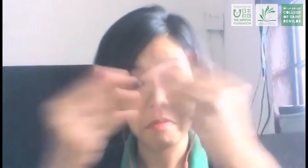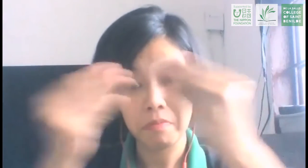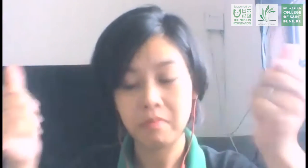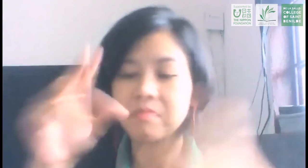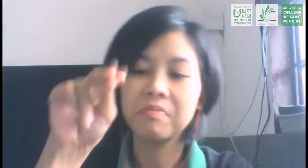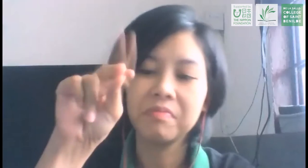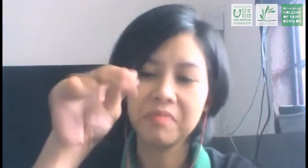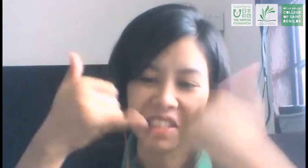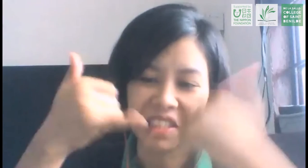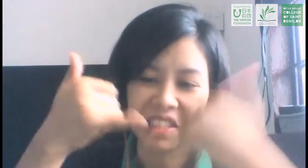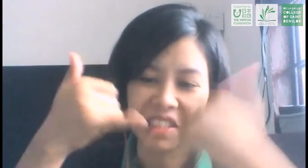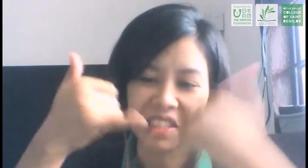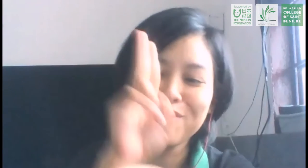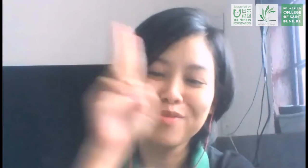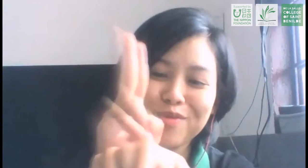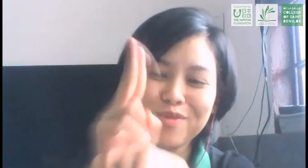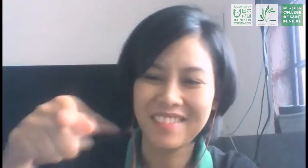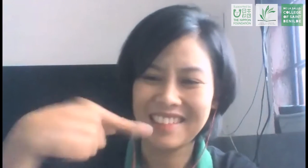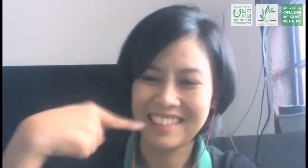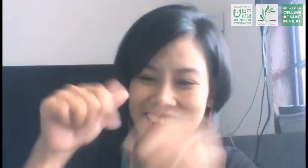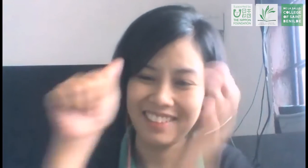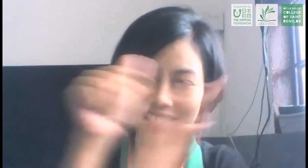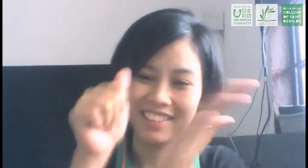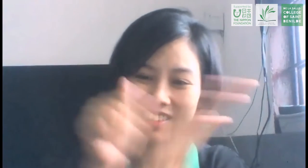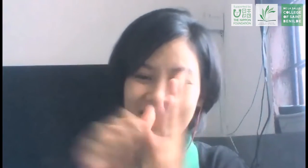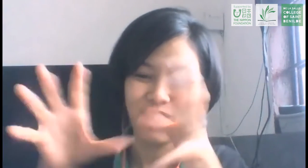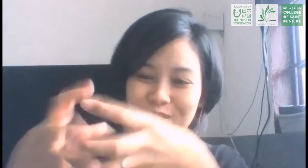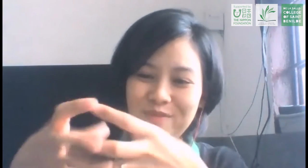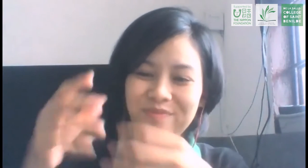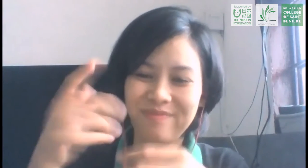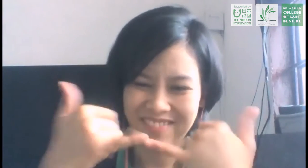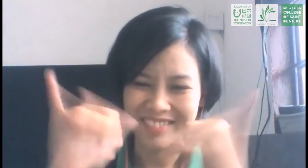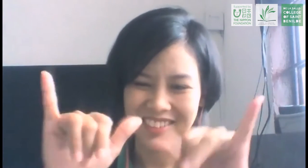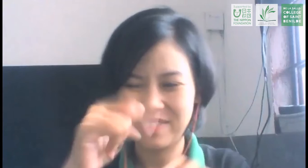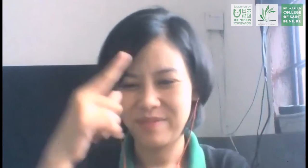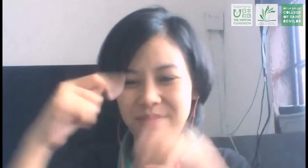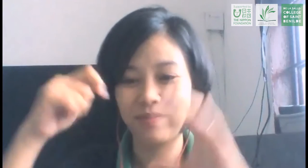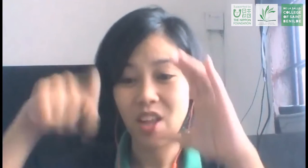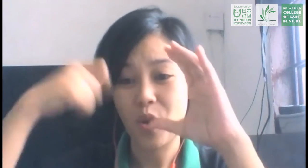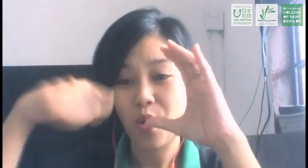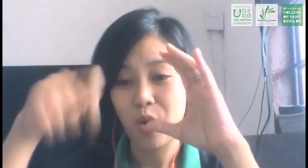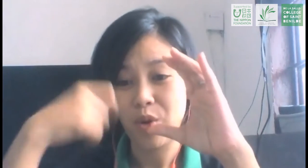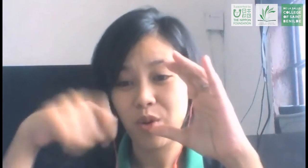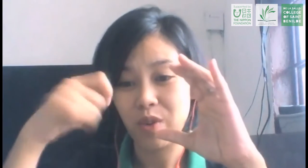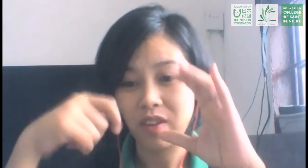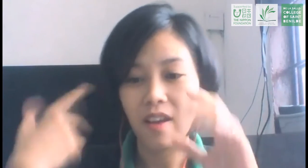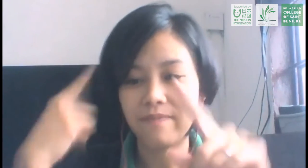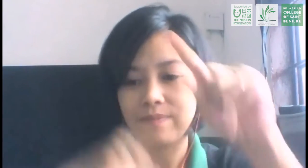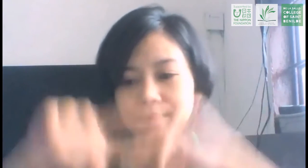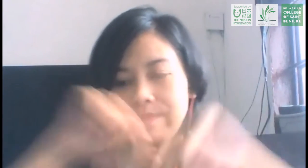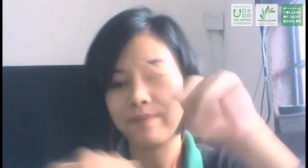Actually, Nat, it's still present. I know that in academe,